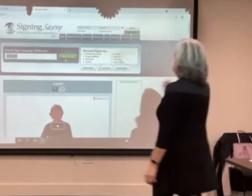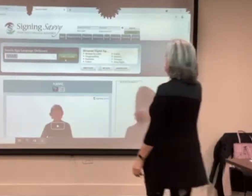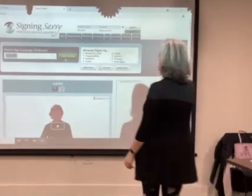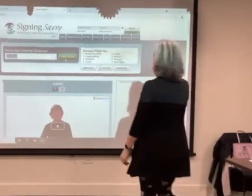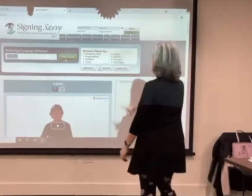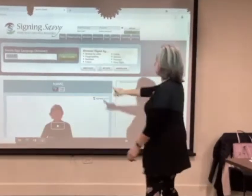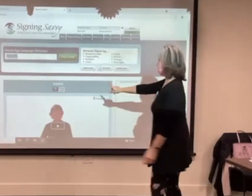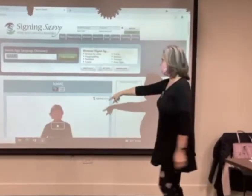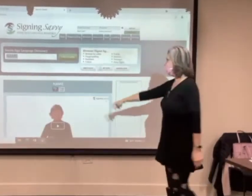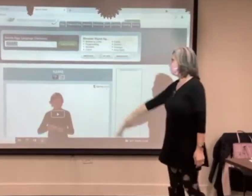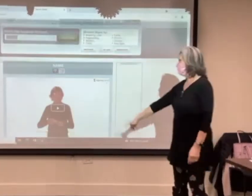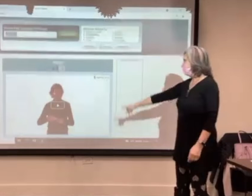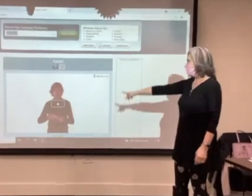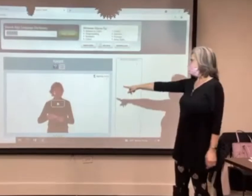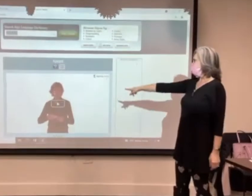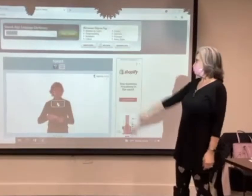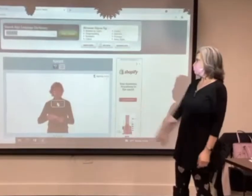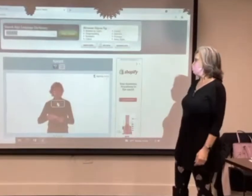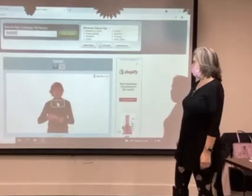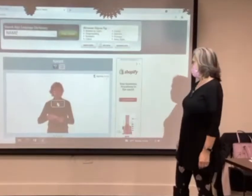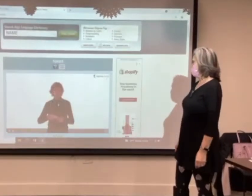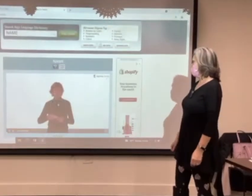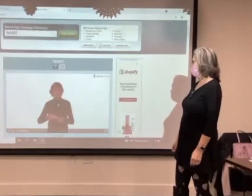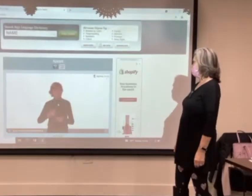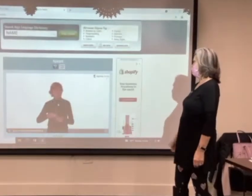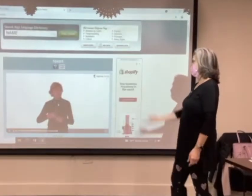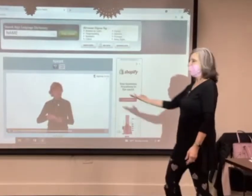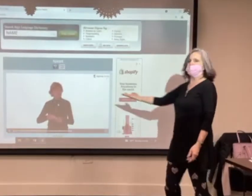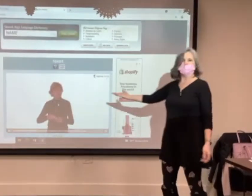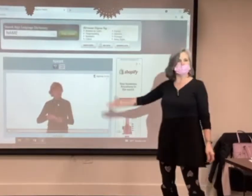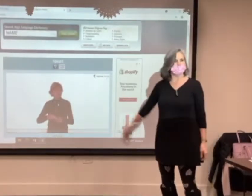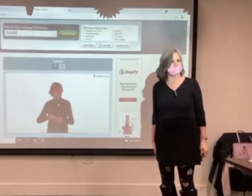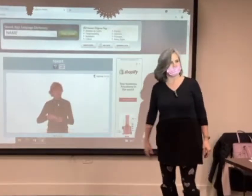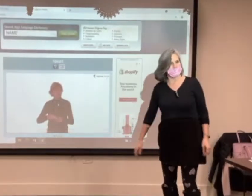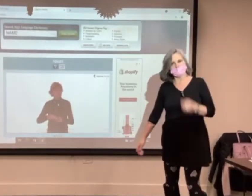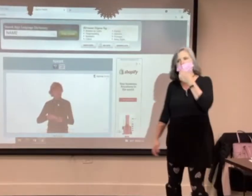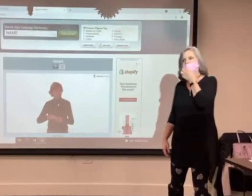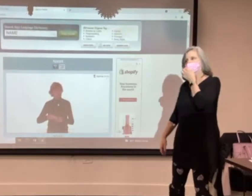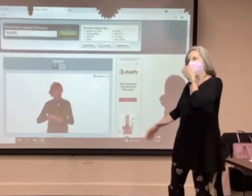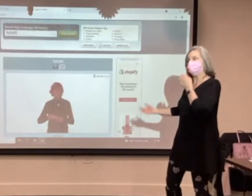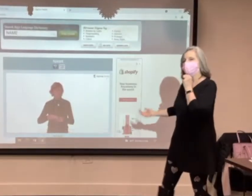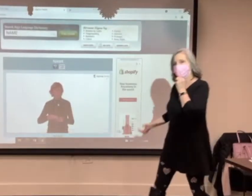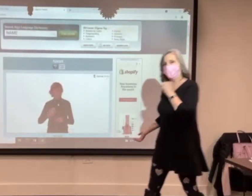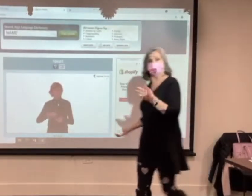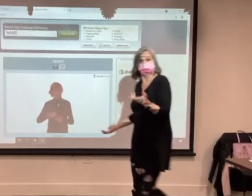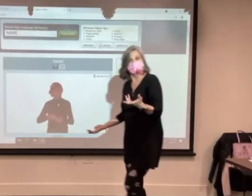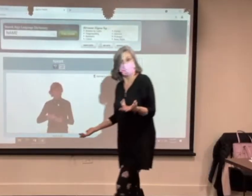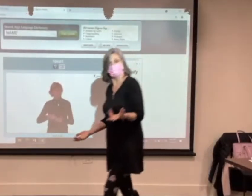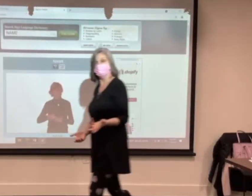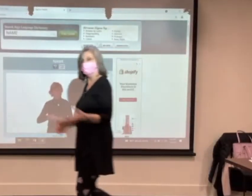hit find the sign and then just press play and it'll show you the sign. What's nice about that, right, is you